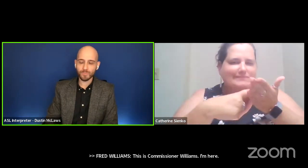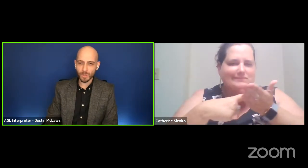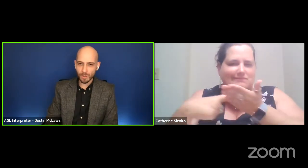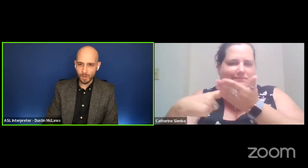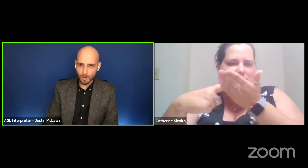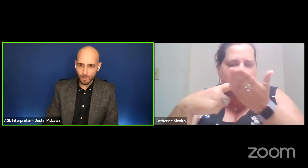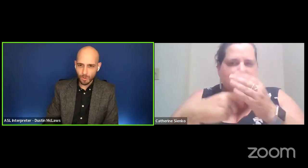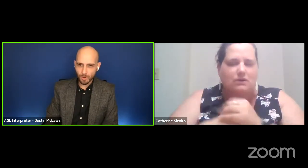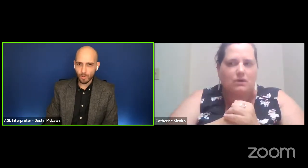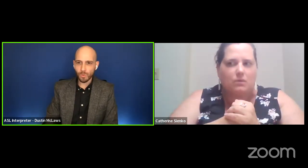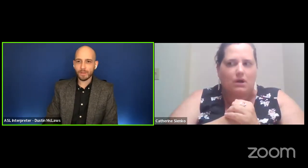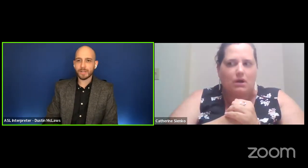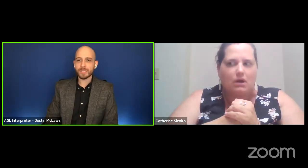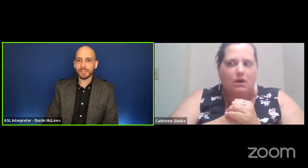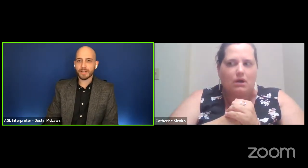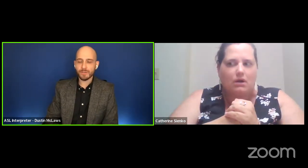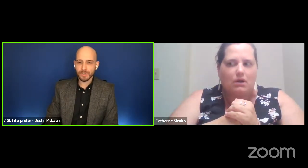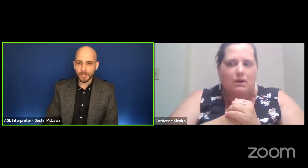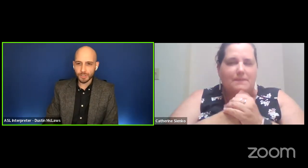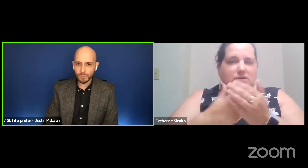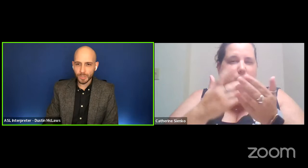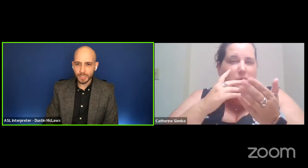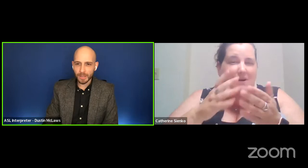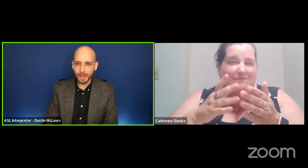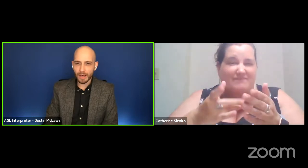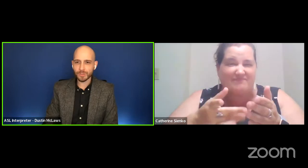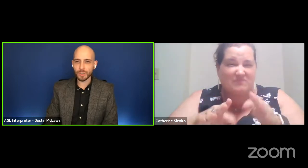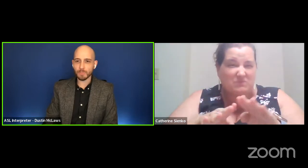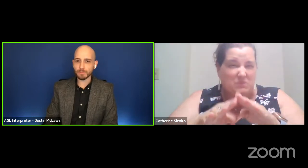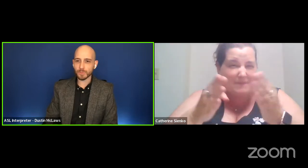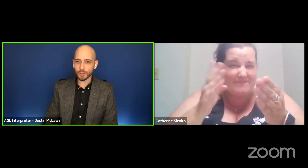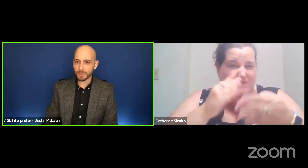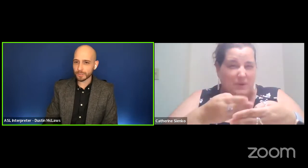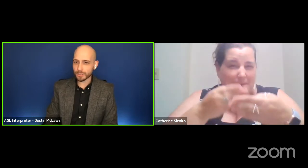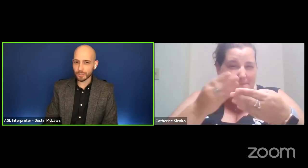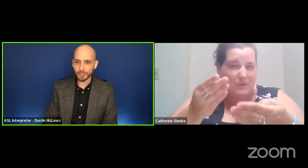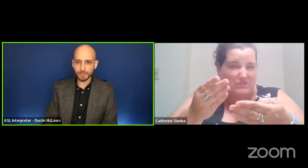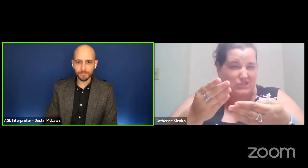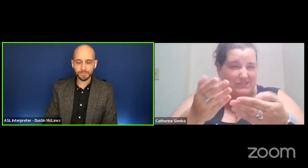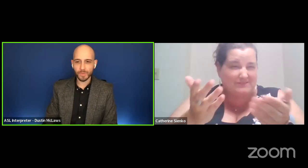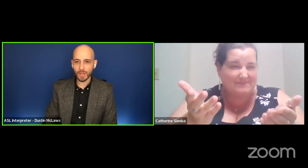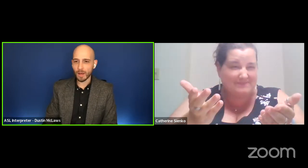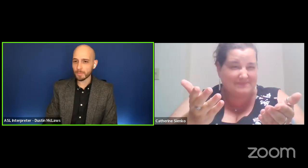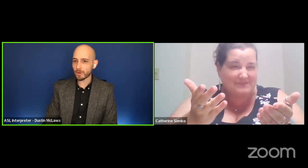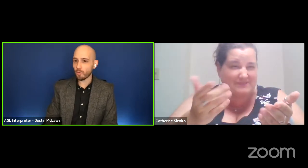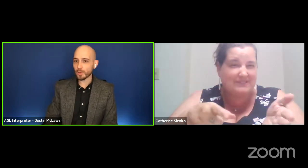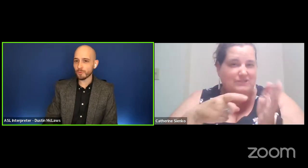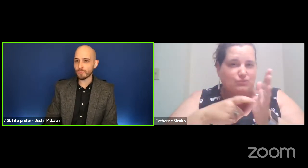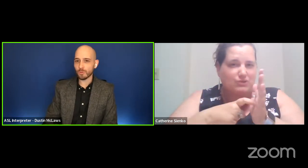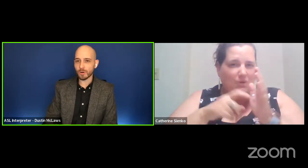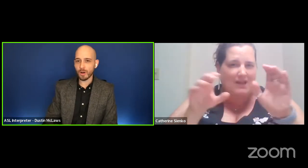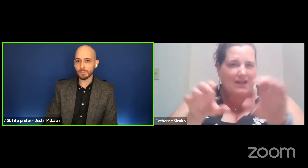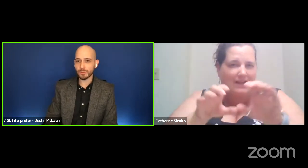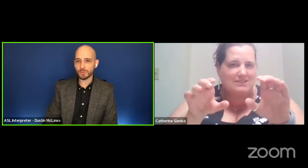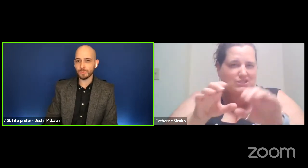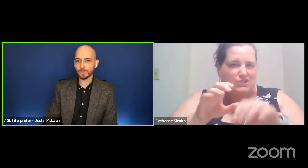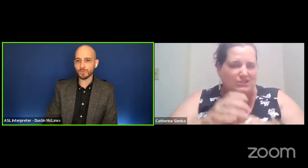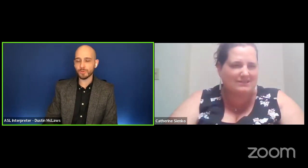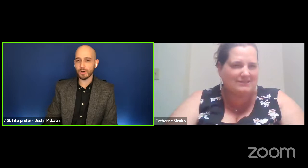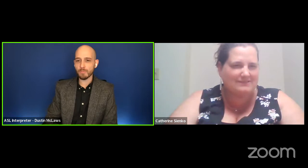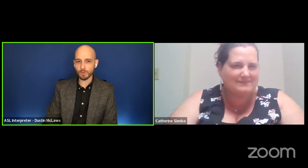Okay. While in executive session, we did have some good discussion. I'm going to open the floor